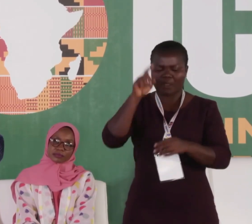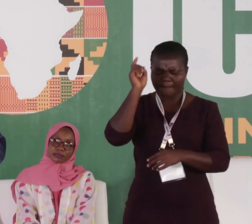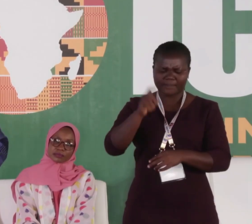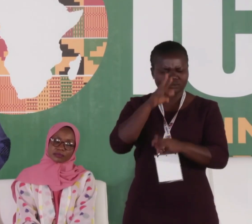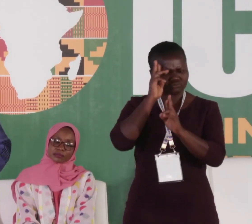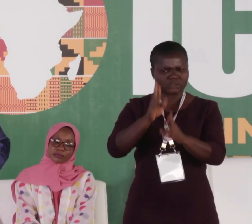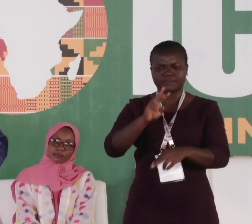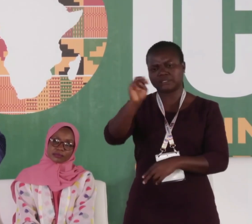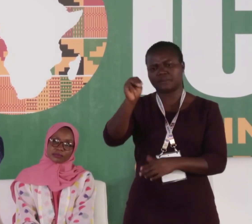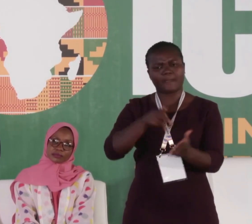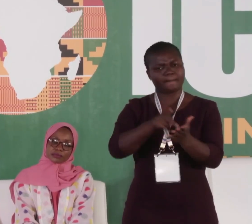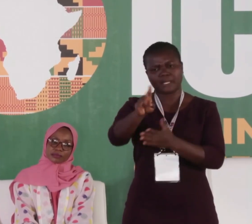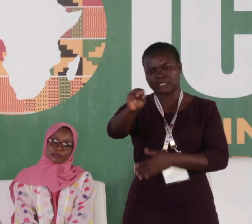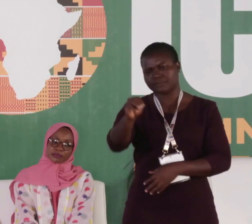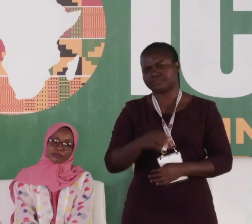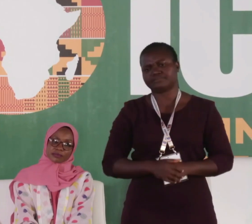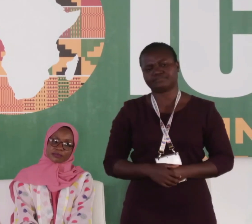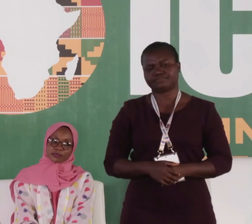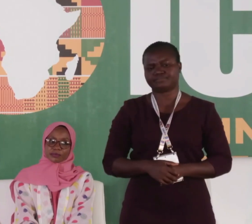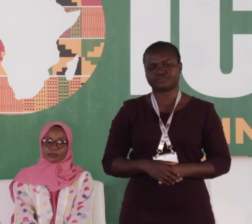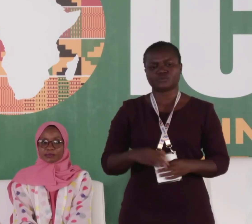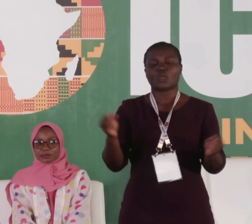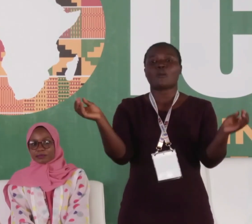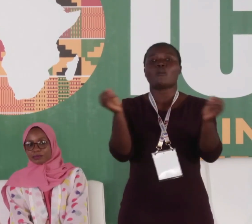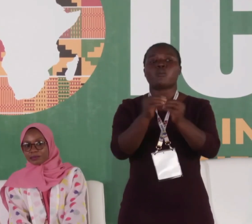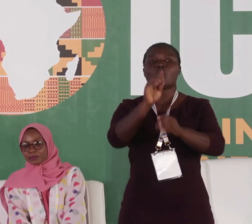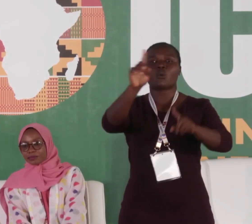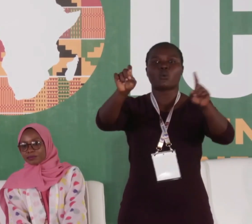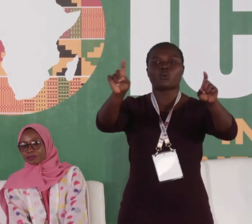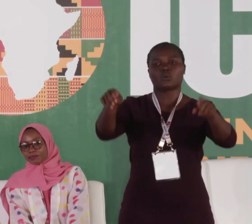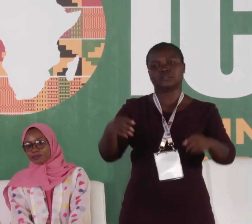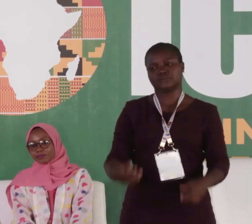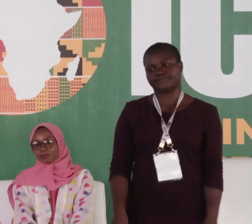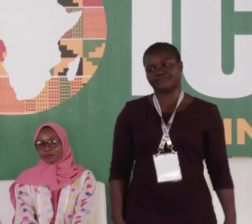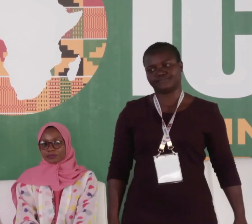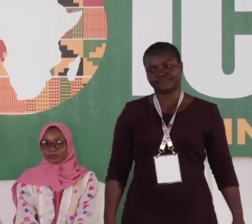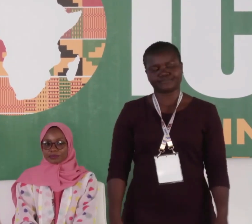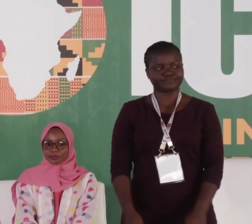mind. Yeah. So more questions are, yeah.